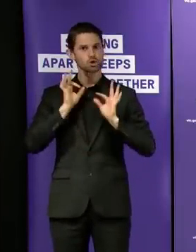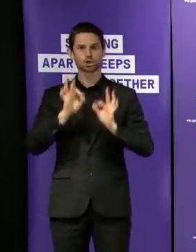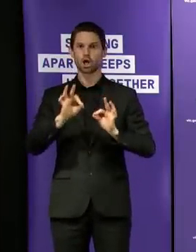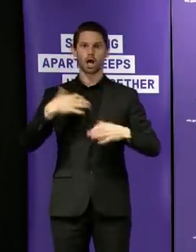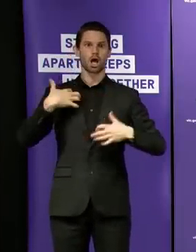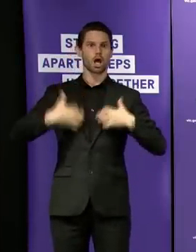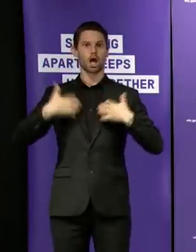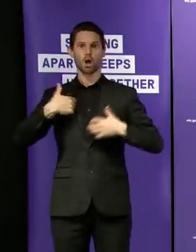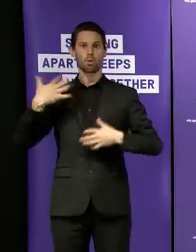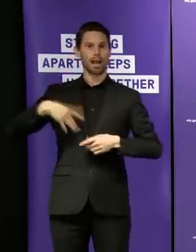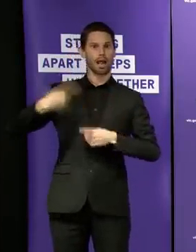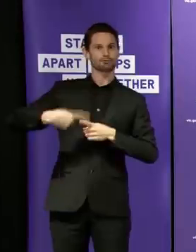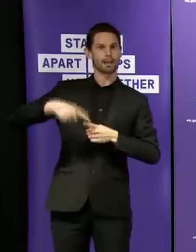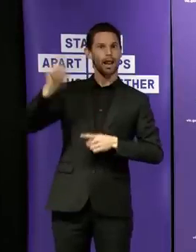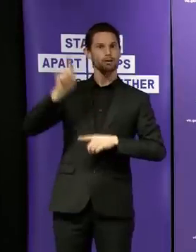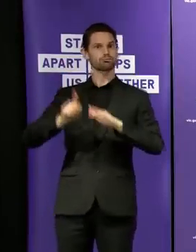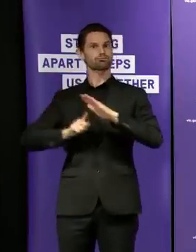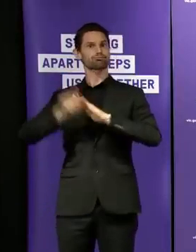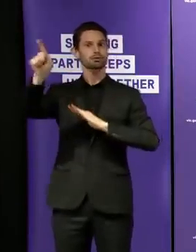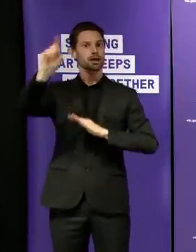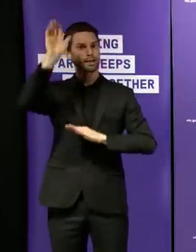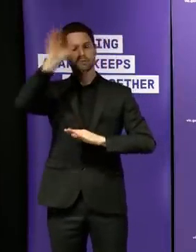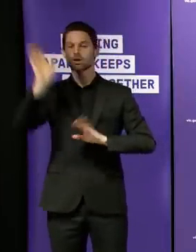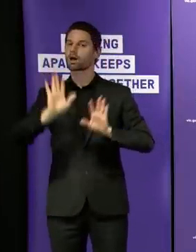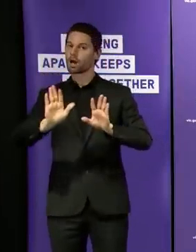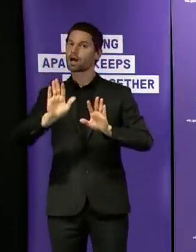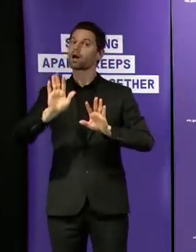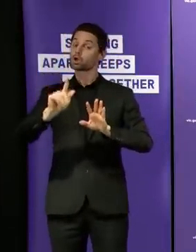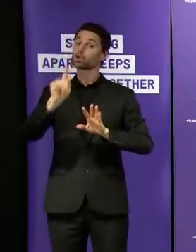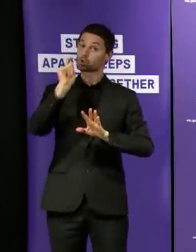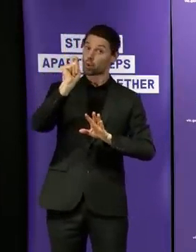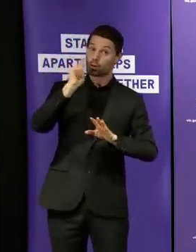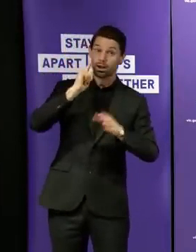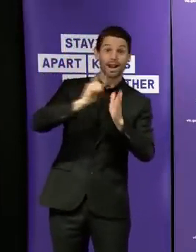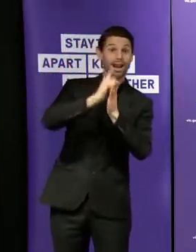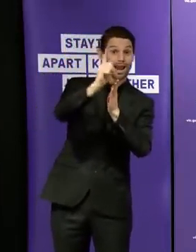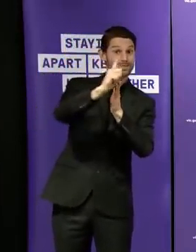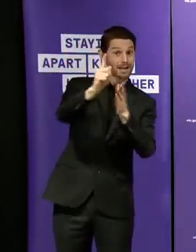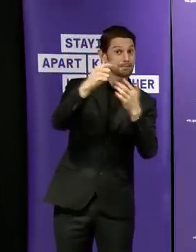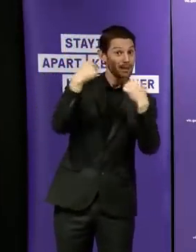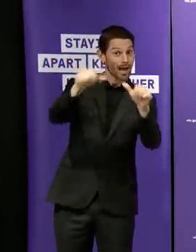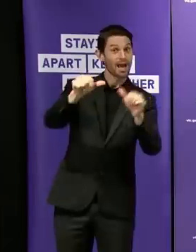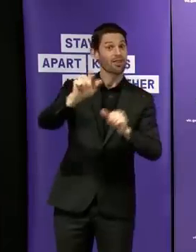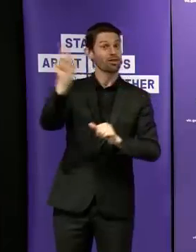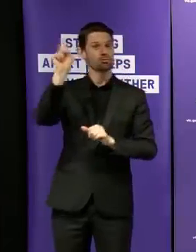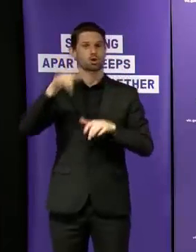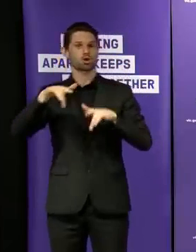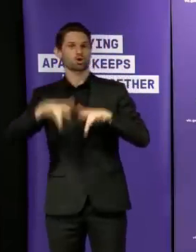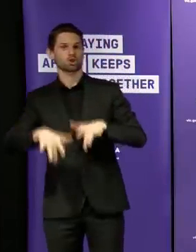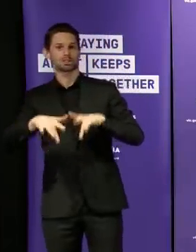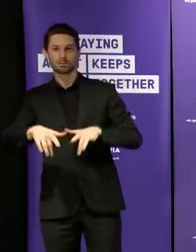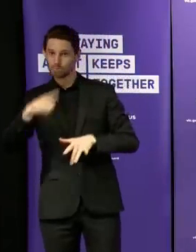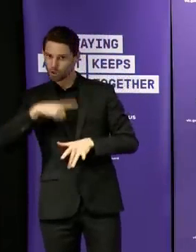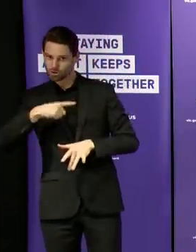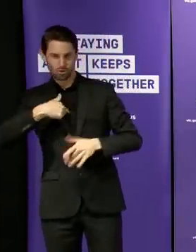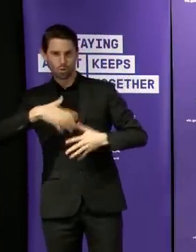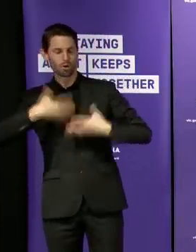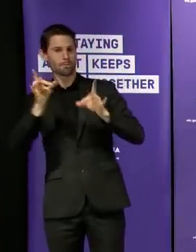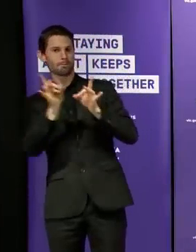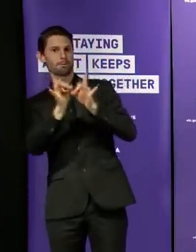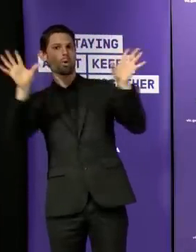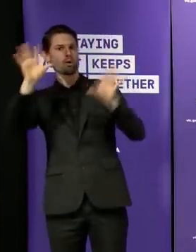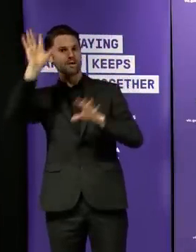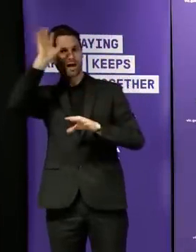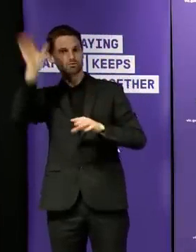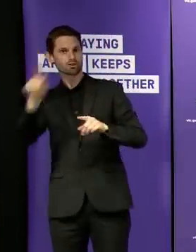regional Victoria, and then we'll all be able to move freely around our state when it's safe and doesn't put at risk everything that we've been able